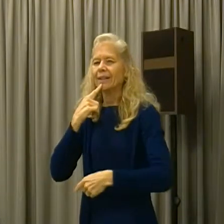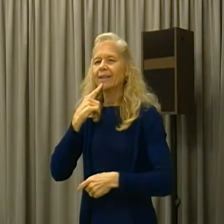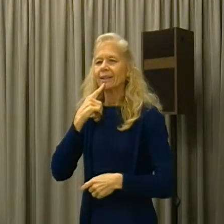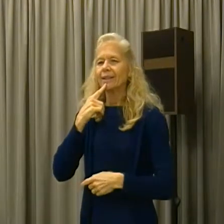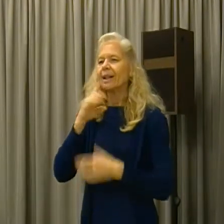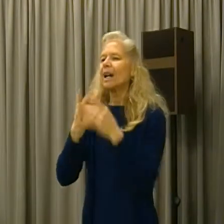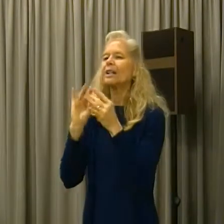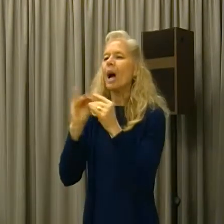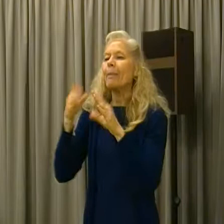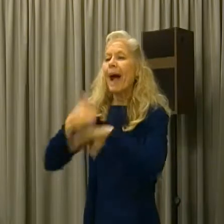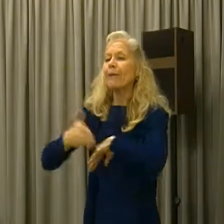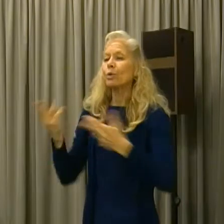help?